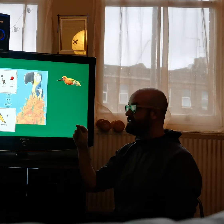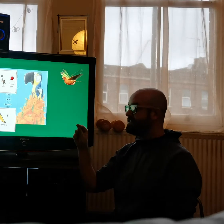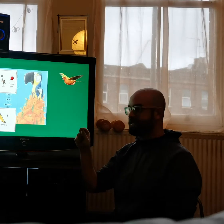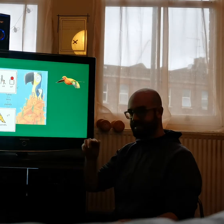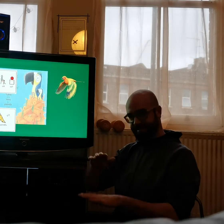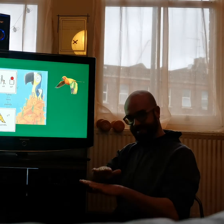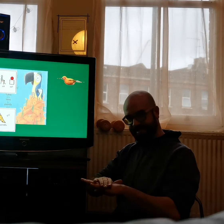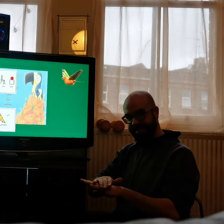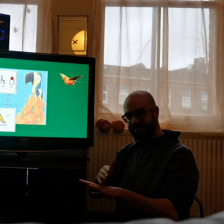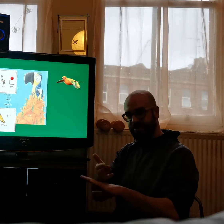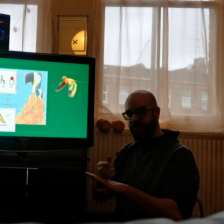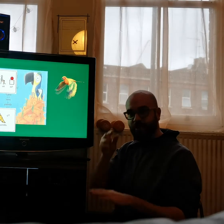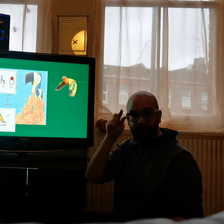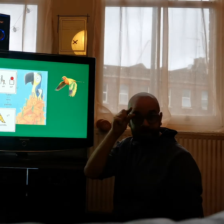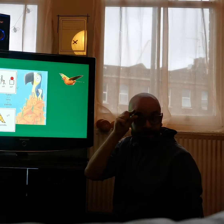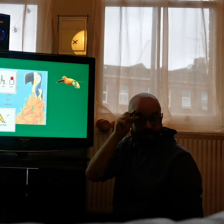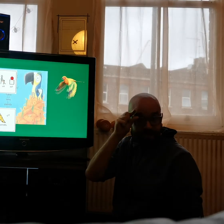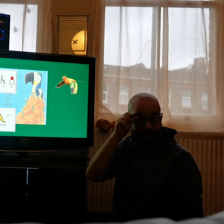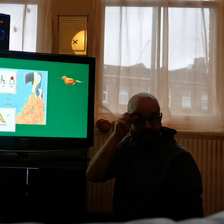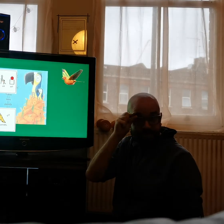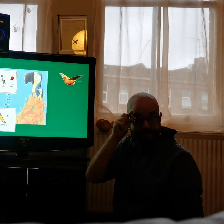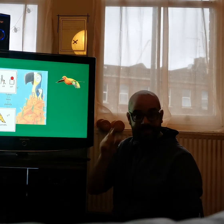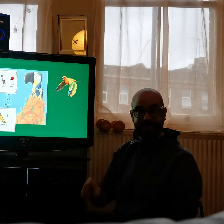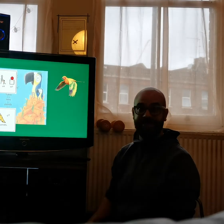parrots sit on carrots.